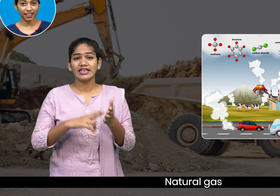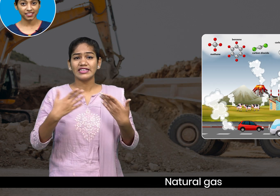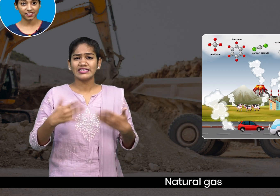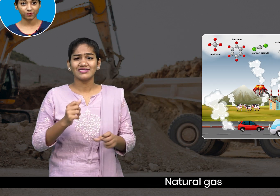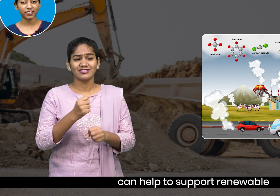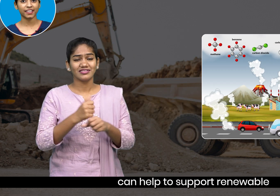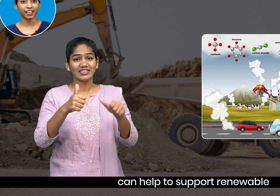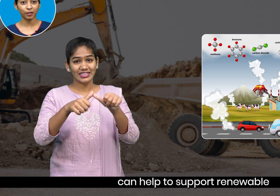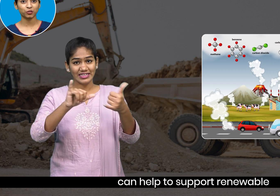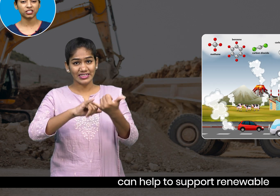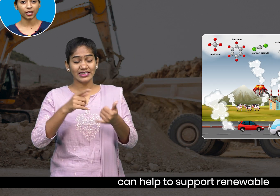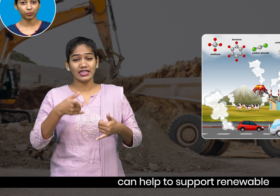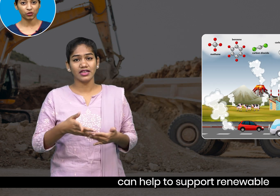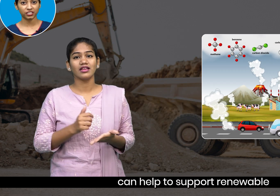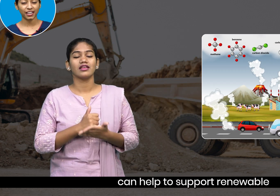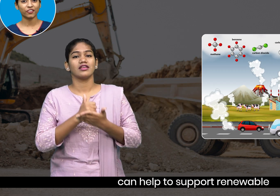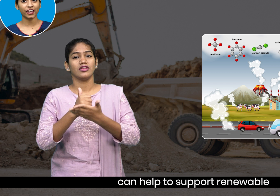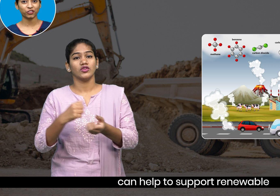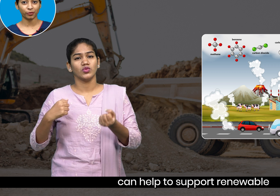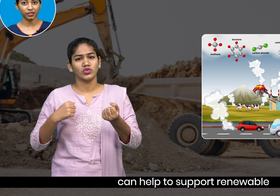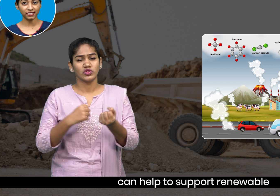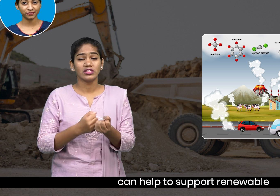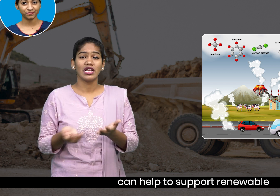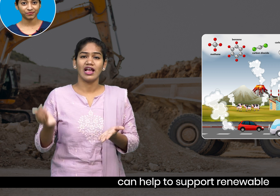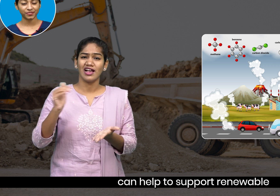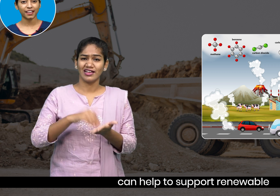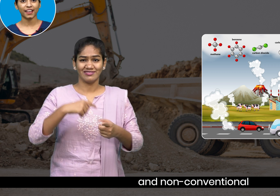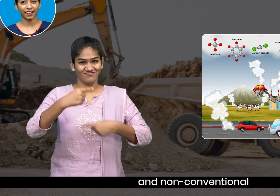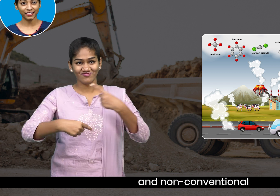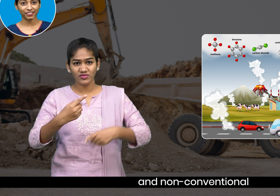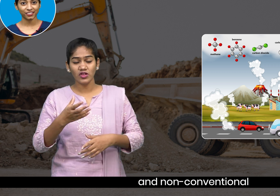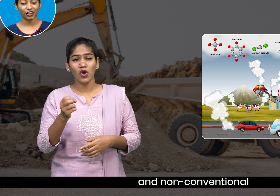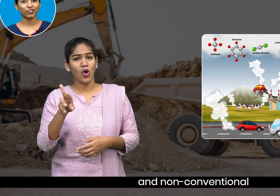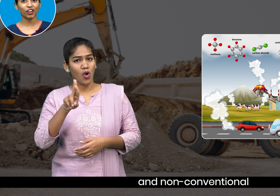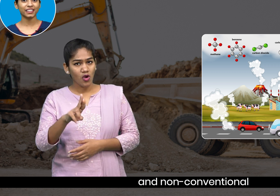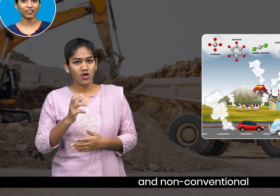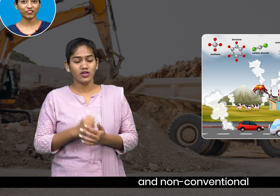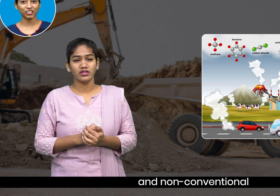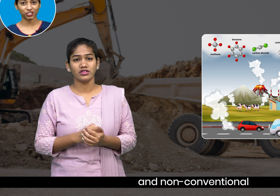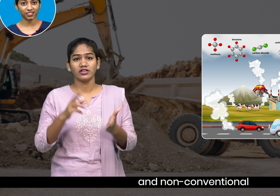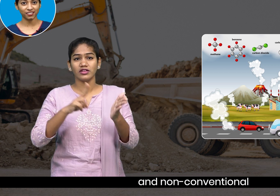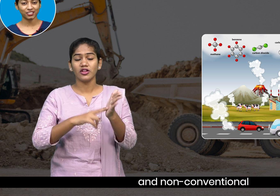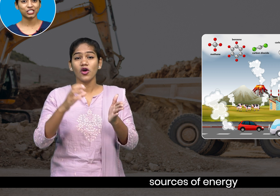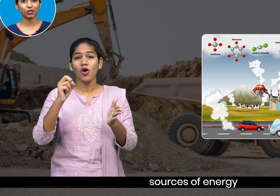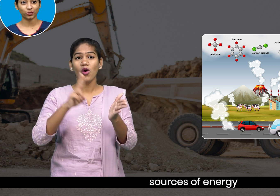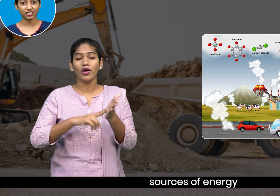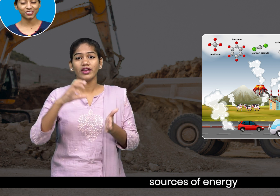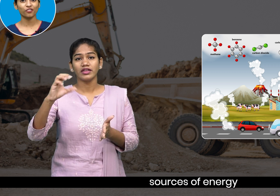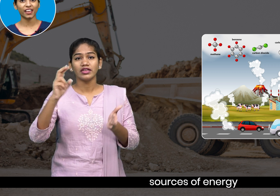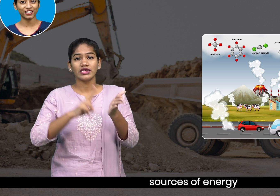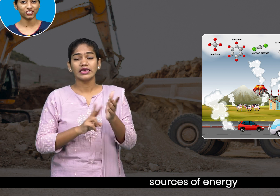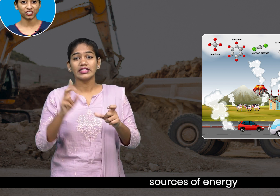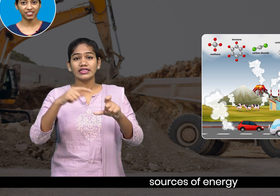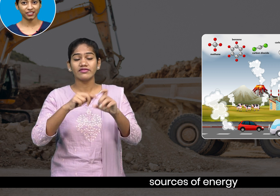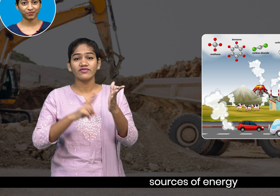Natural gas can help to support renewable and non-conventional sources